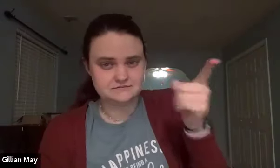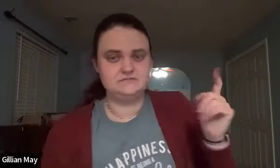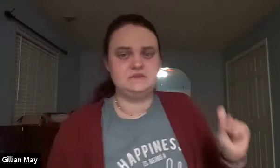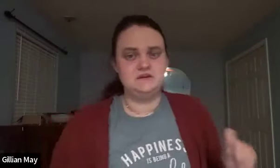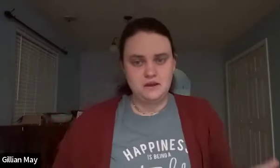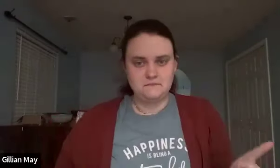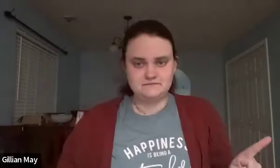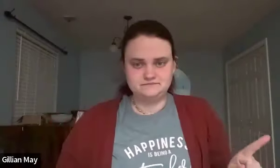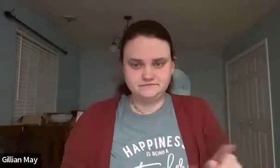Okay.